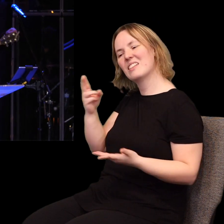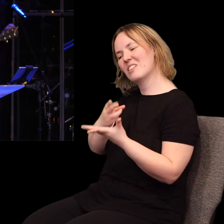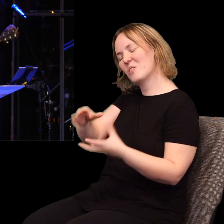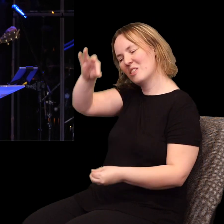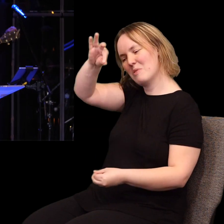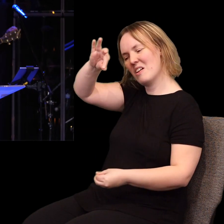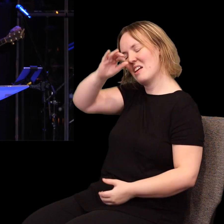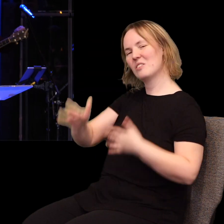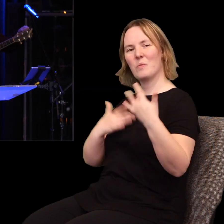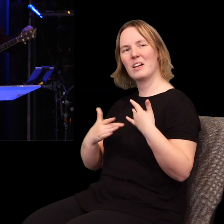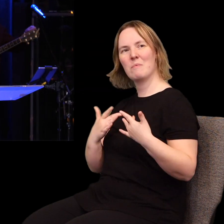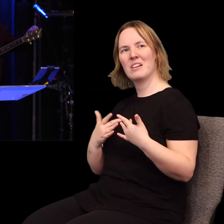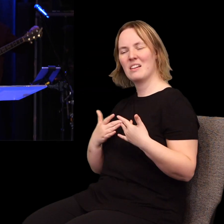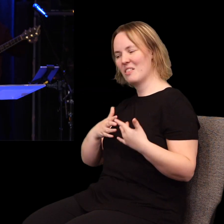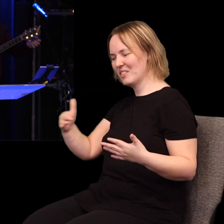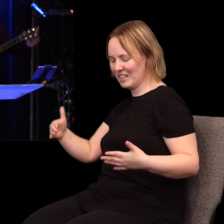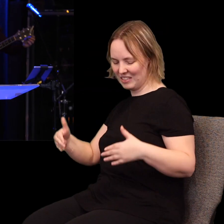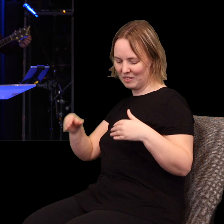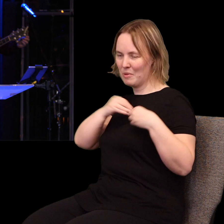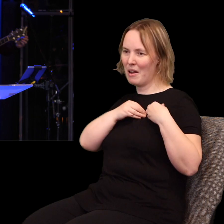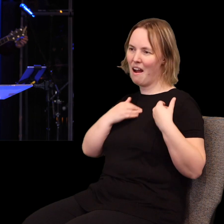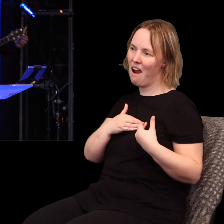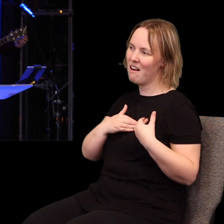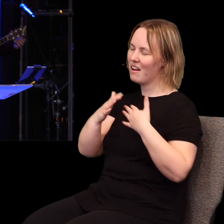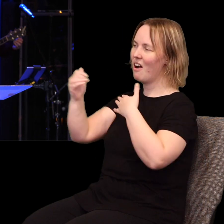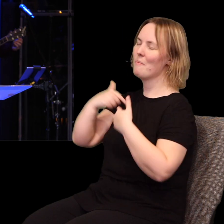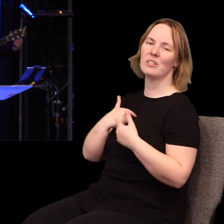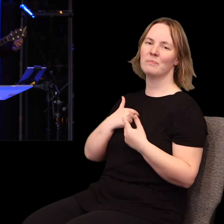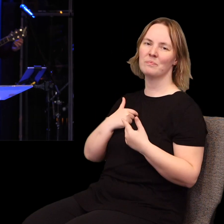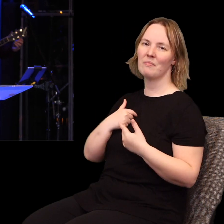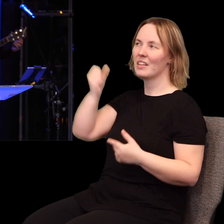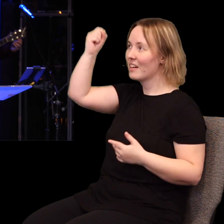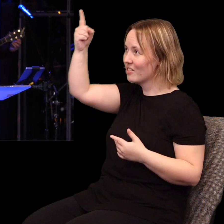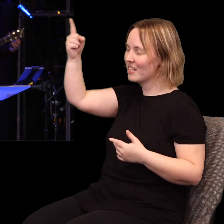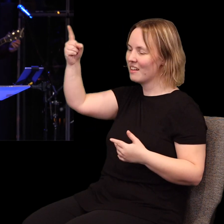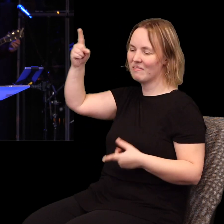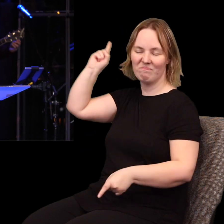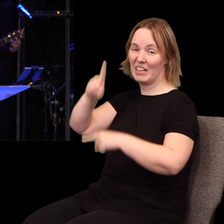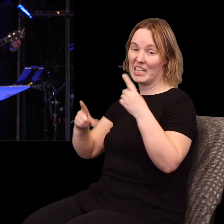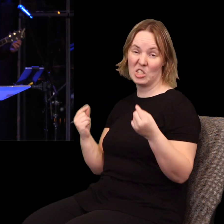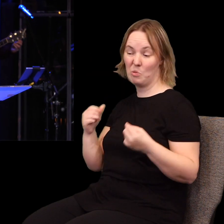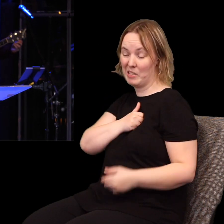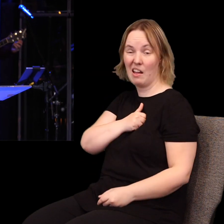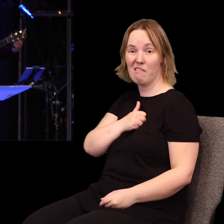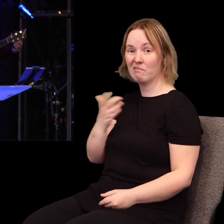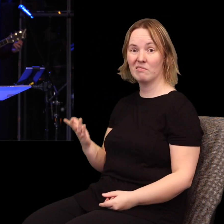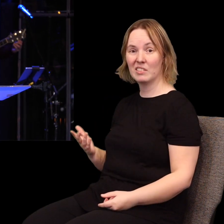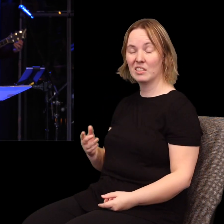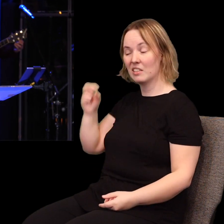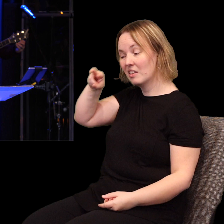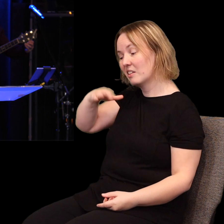the Holy Spirit has awakened me to those things he's placed on my heart and the things he's calling me to. But I understand that I can't make it happen